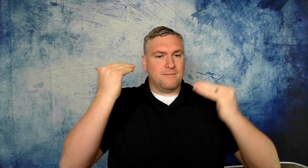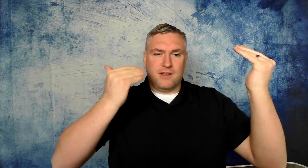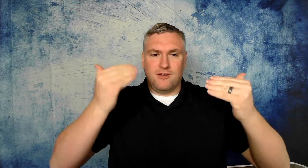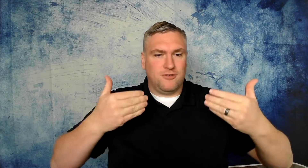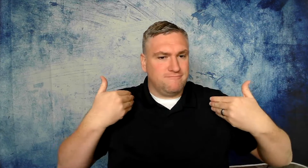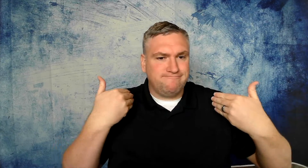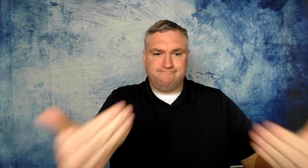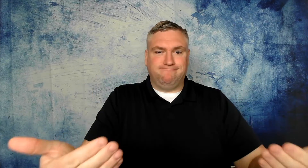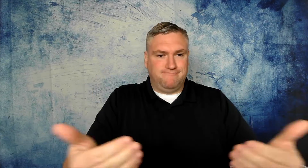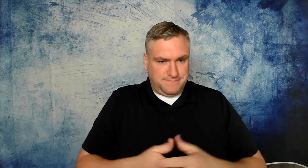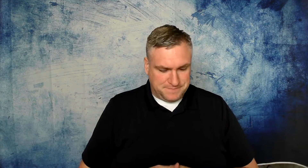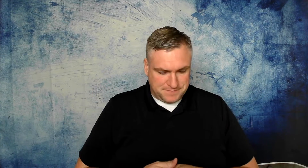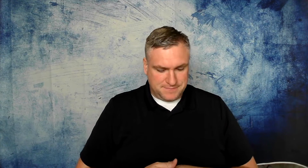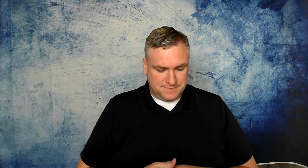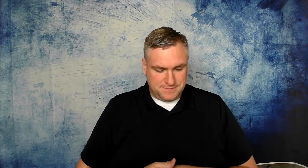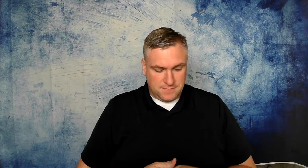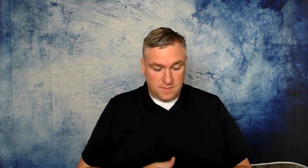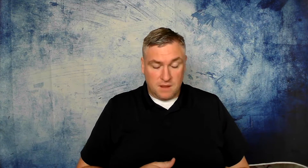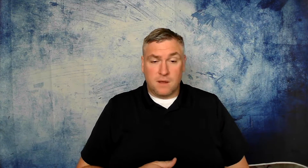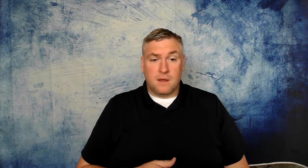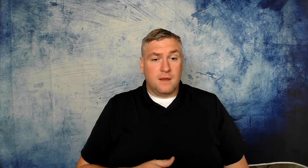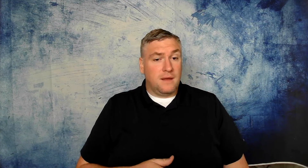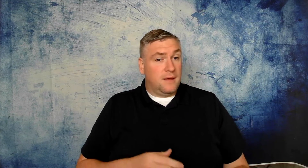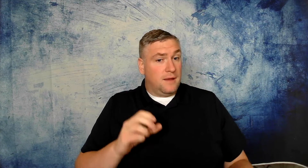built, ready to be an adult and to move forward into the real world.